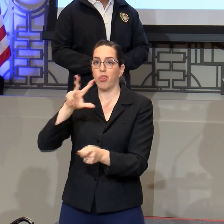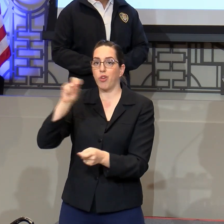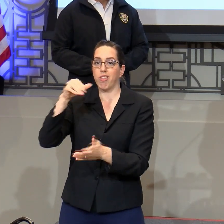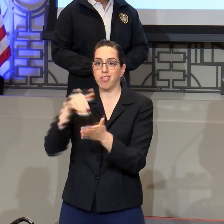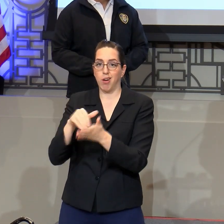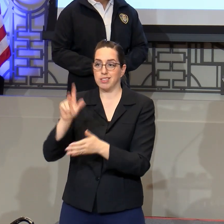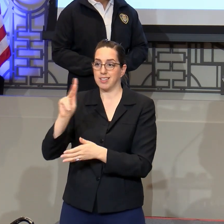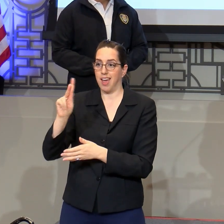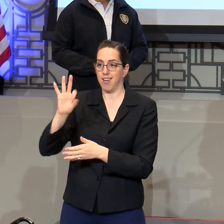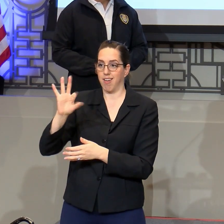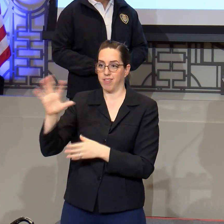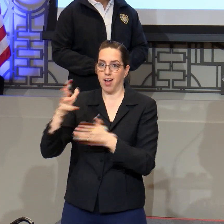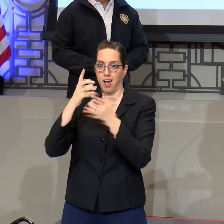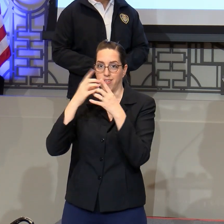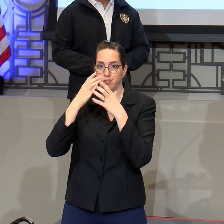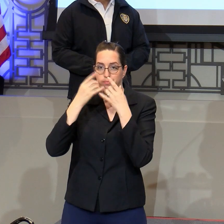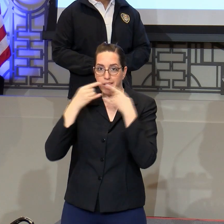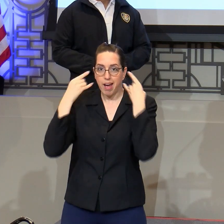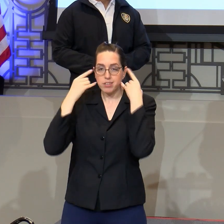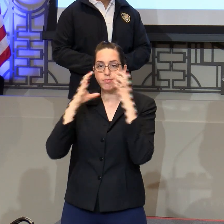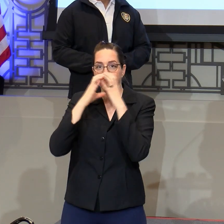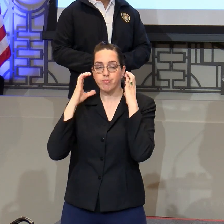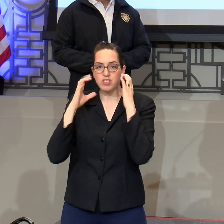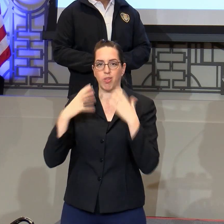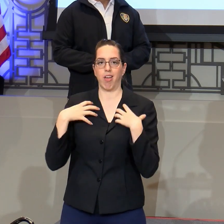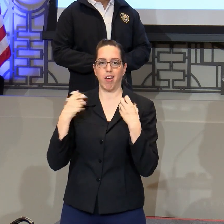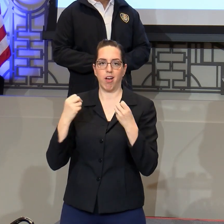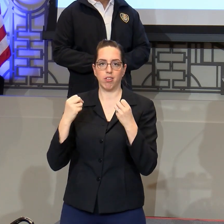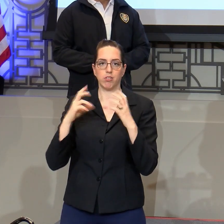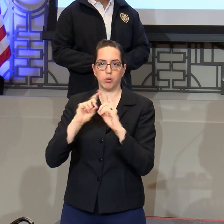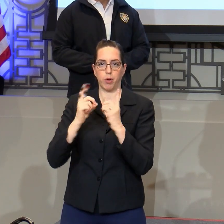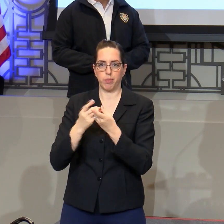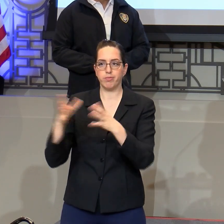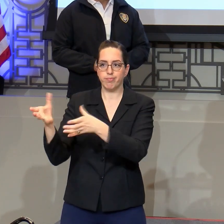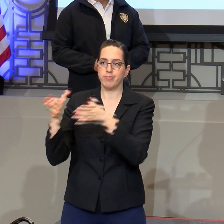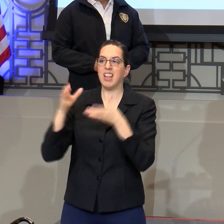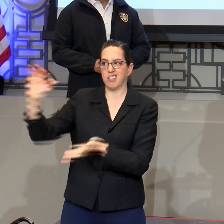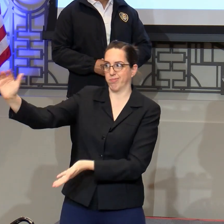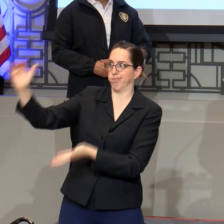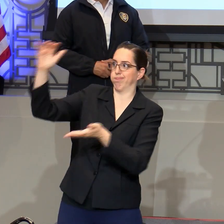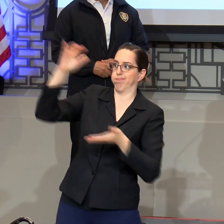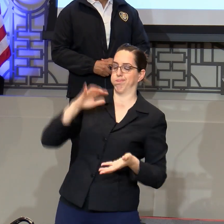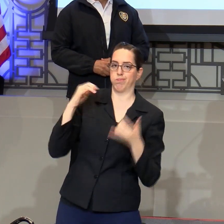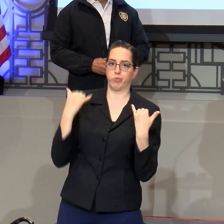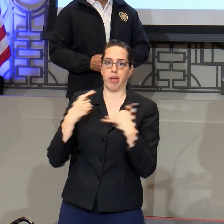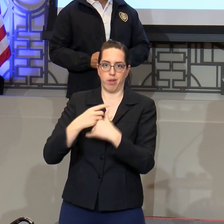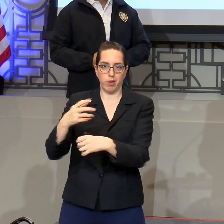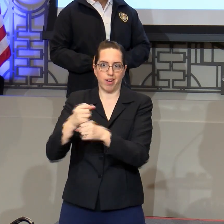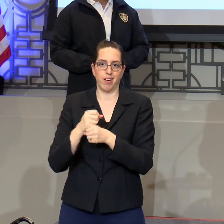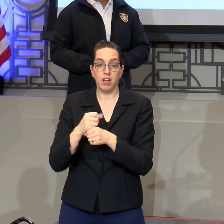K95 masks to the City of Houston's Health Department, which arrived today. I also want to thank Tito's